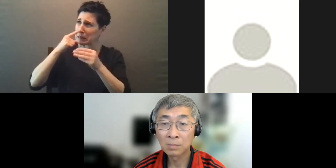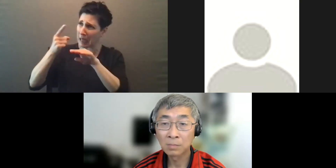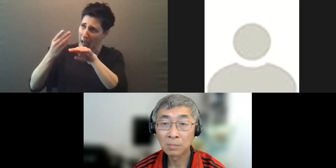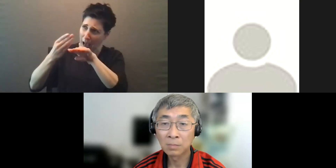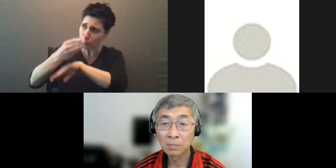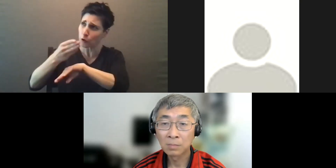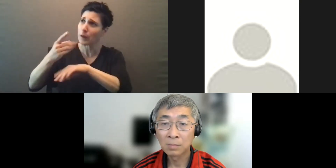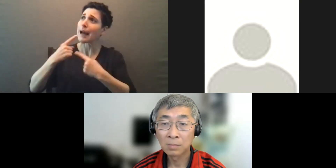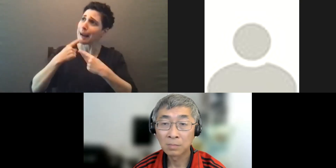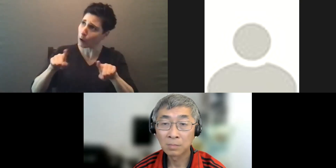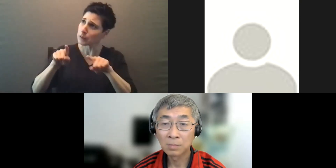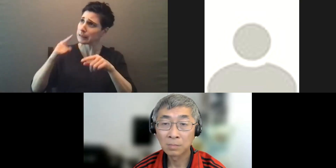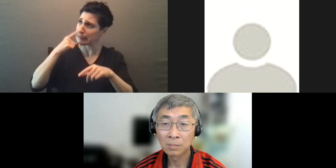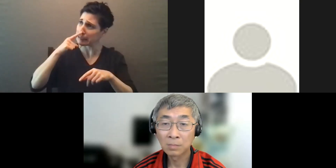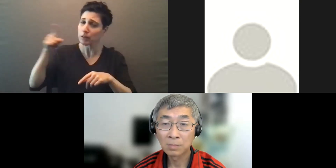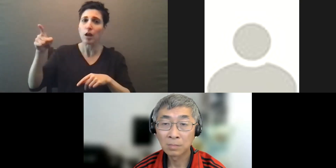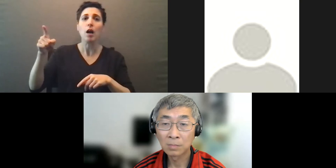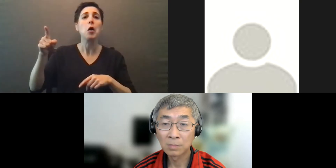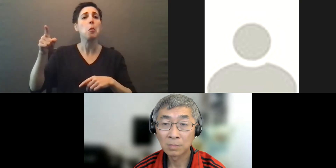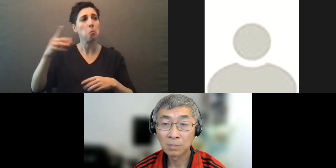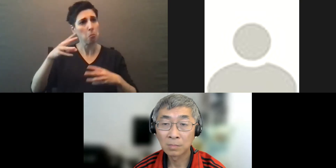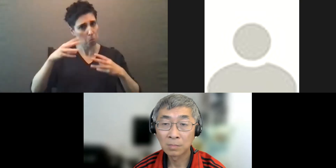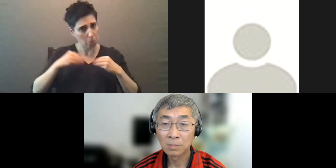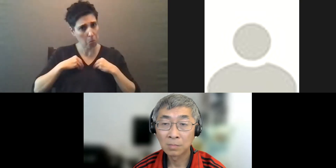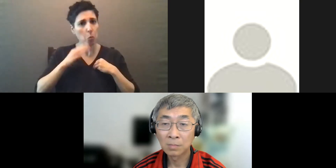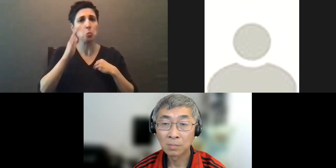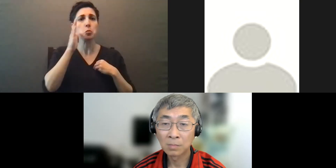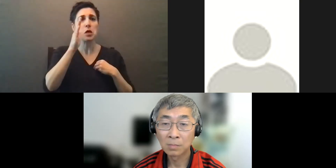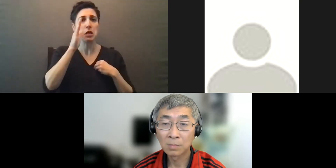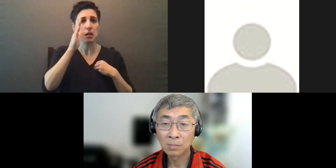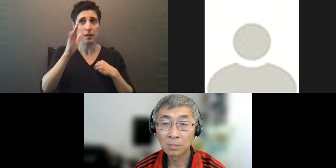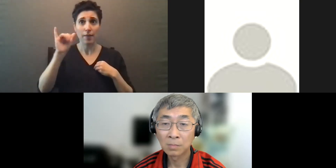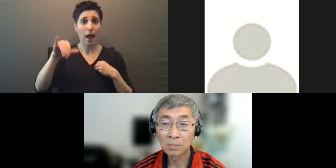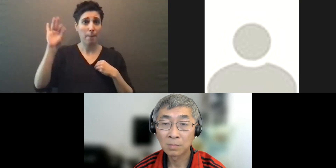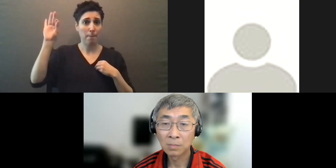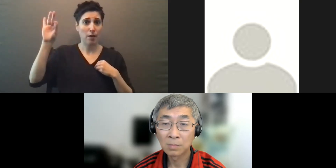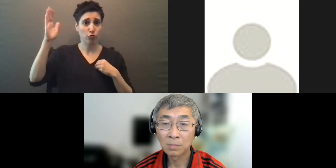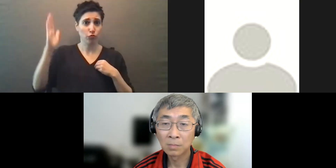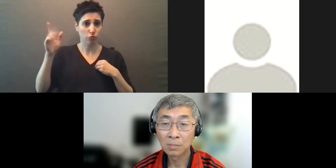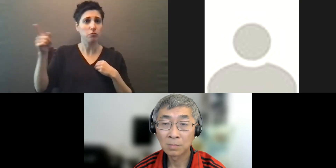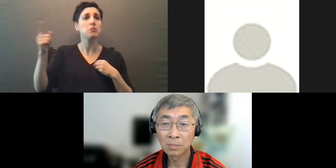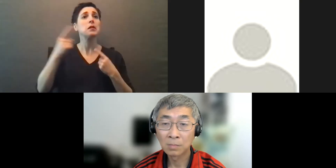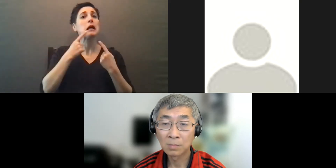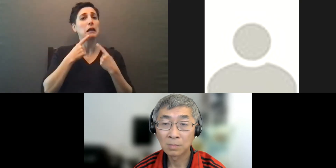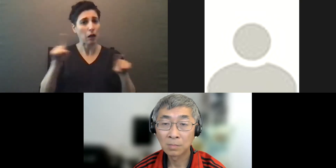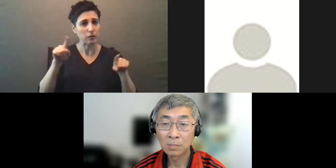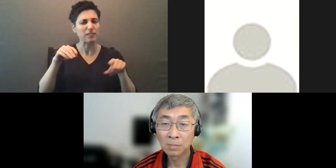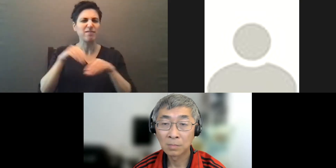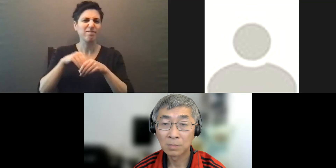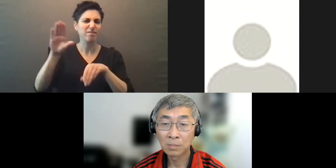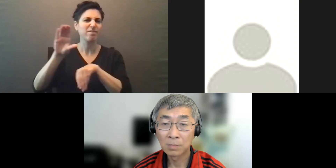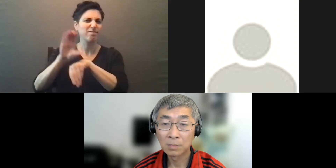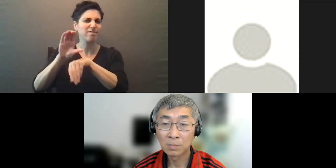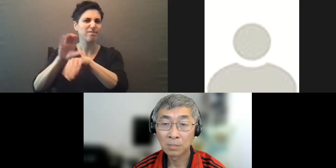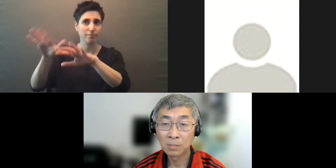they agreed to it and pastor announced it. After announce, right, 3 people